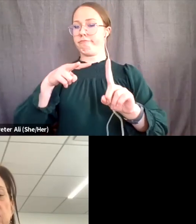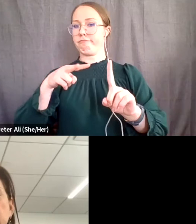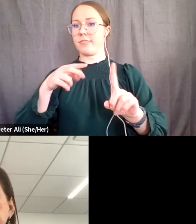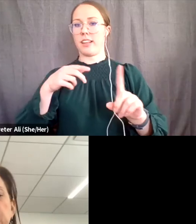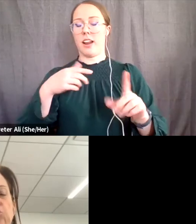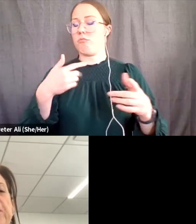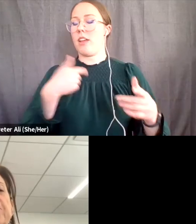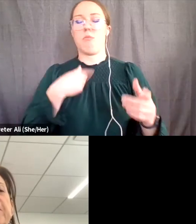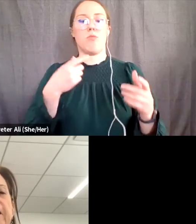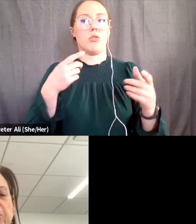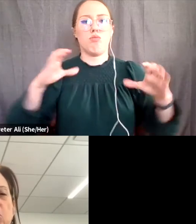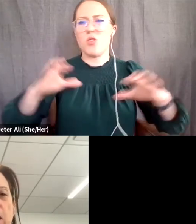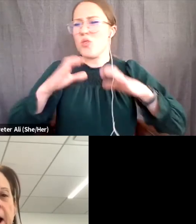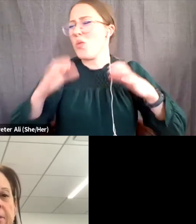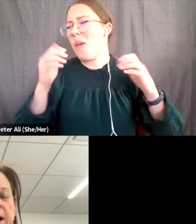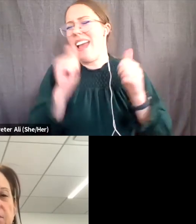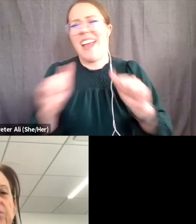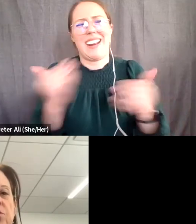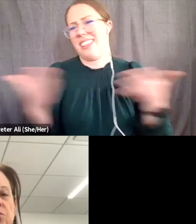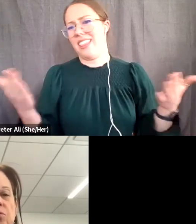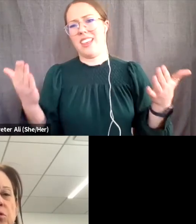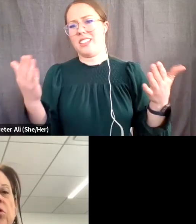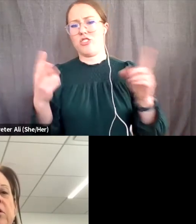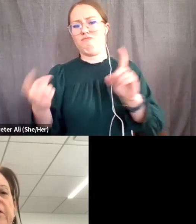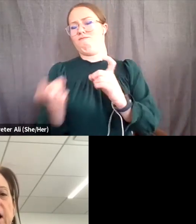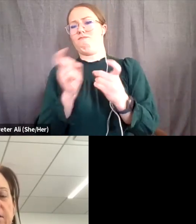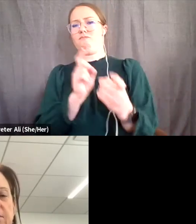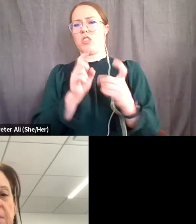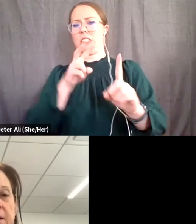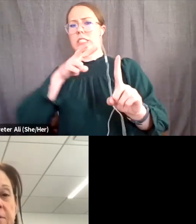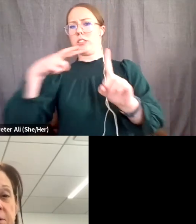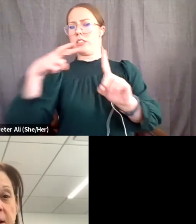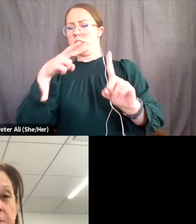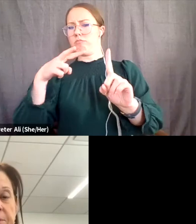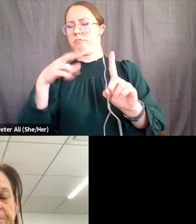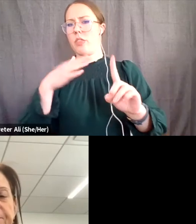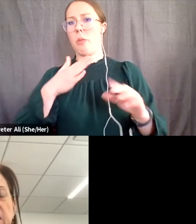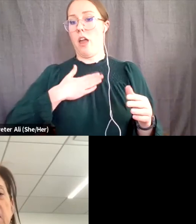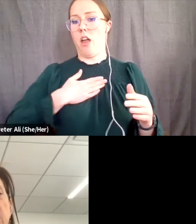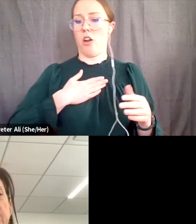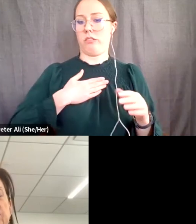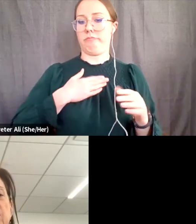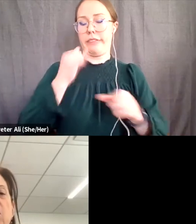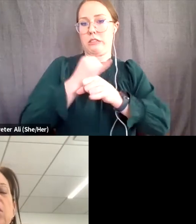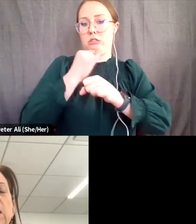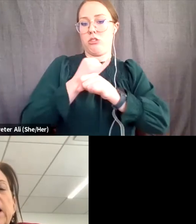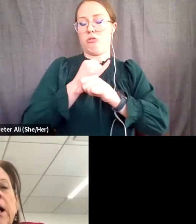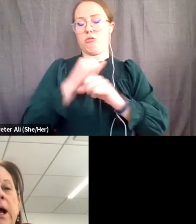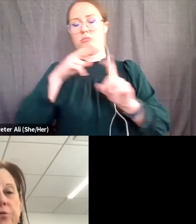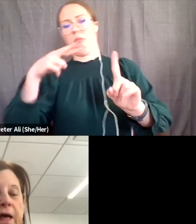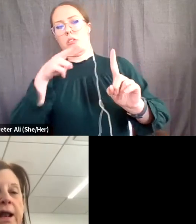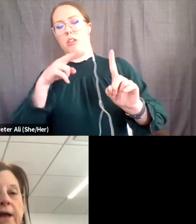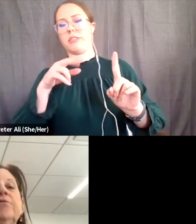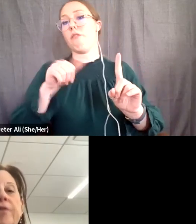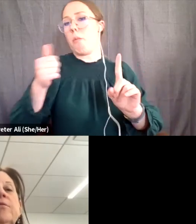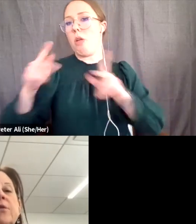to rethink the way that our institution looked in the eyes of many of its neighbors. And so